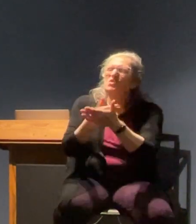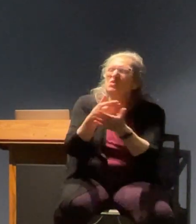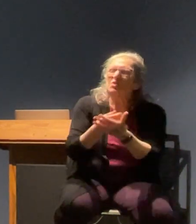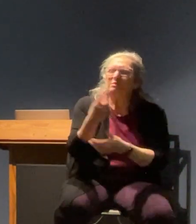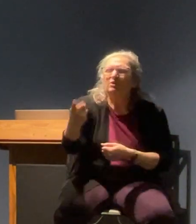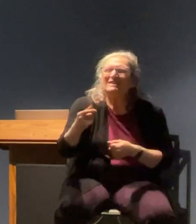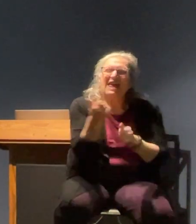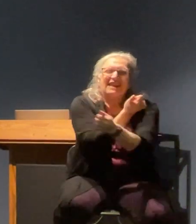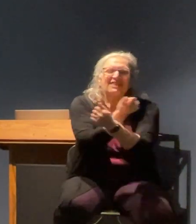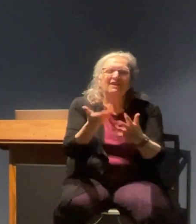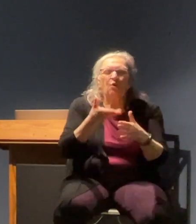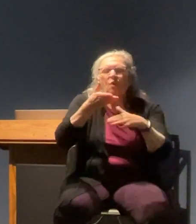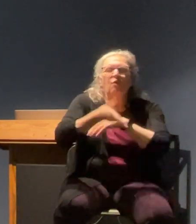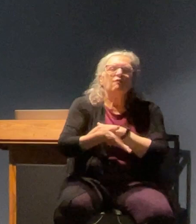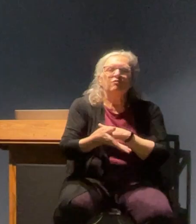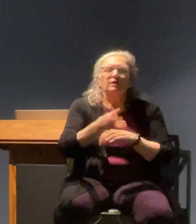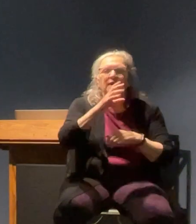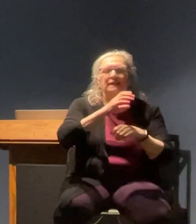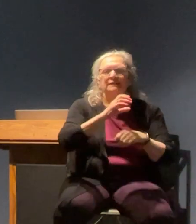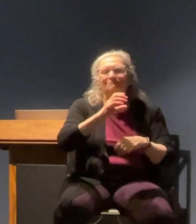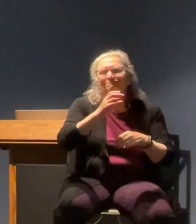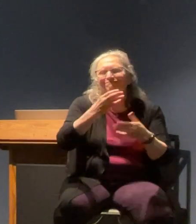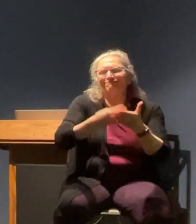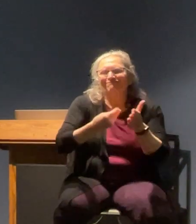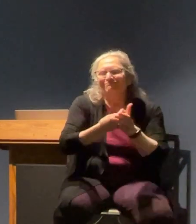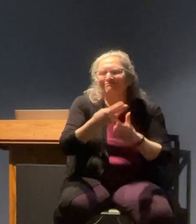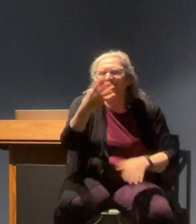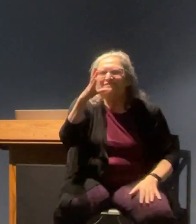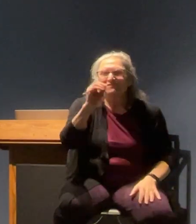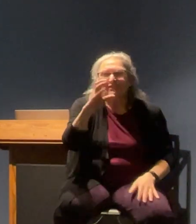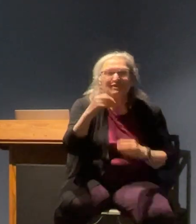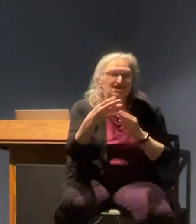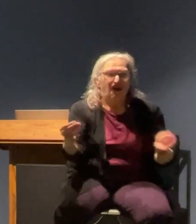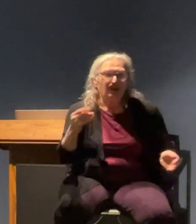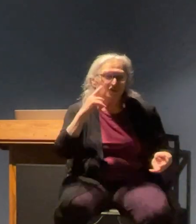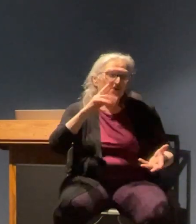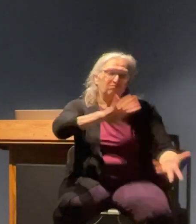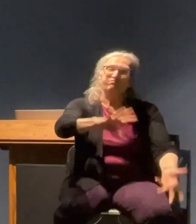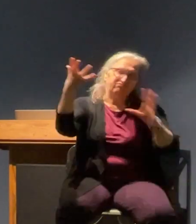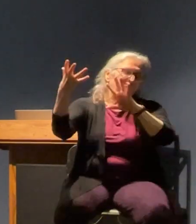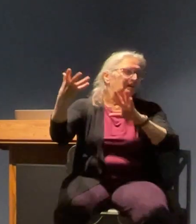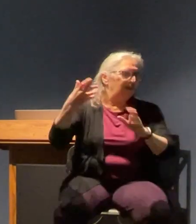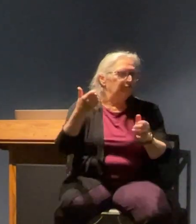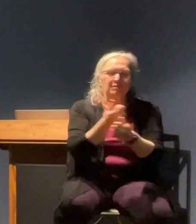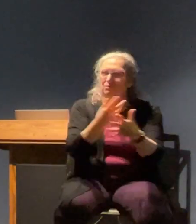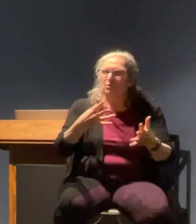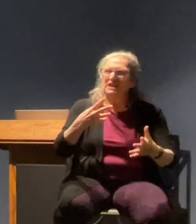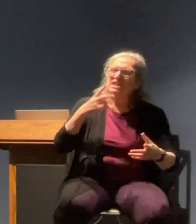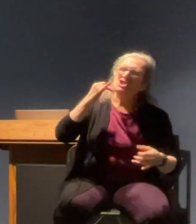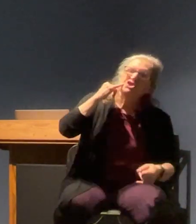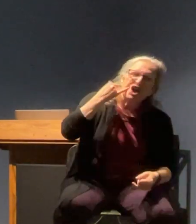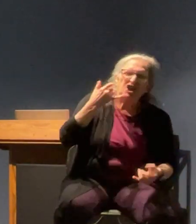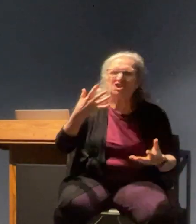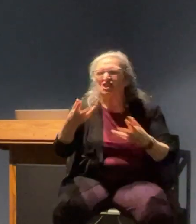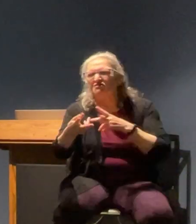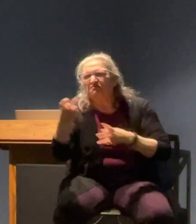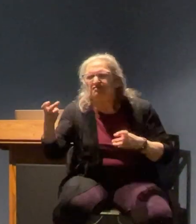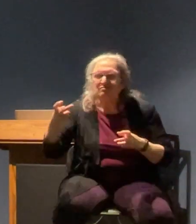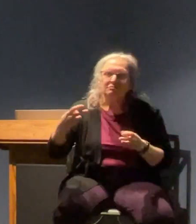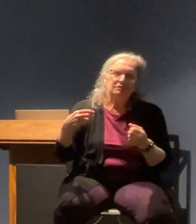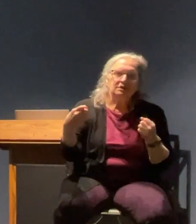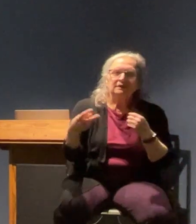over $50 is going to cause, it's a security issue. Oh, okay. So one way individuals would navigate that